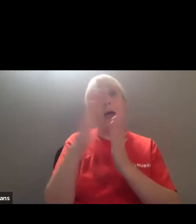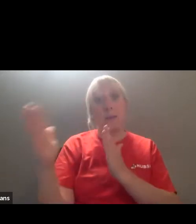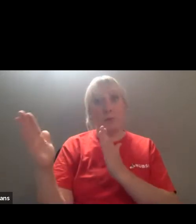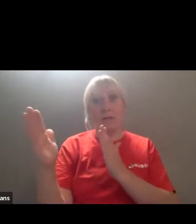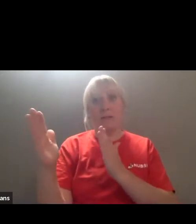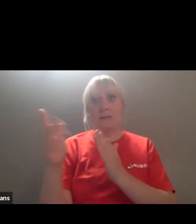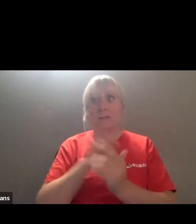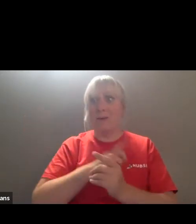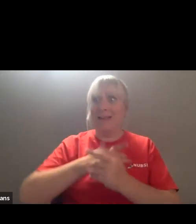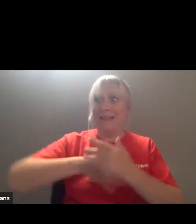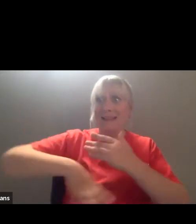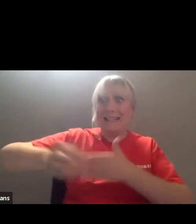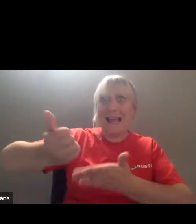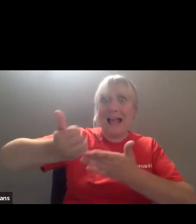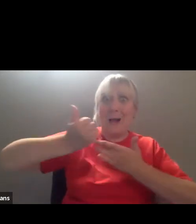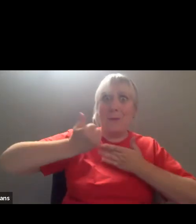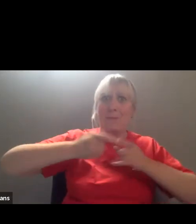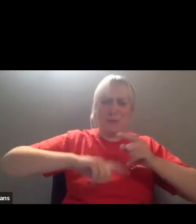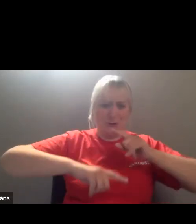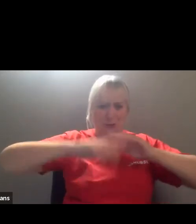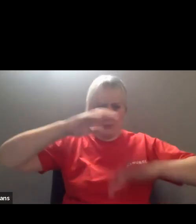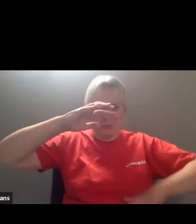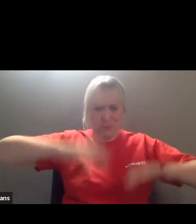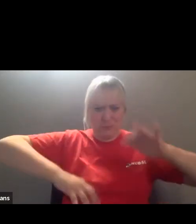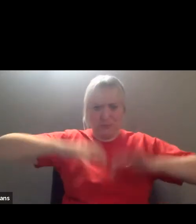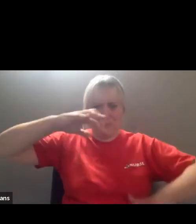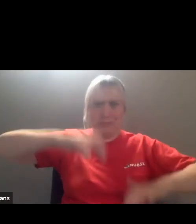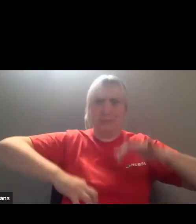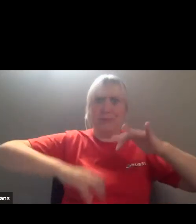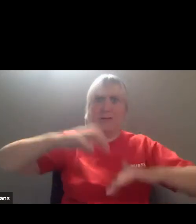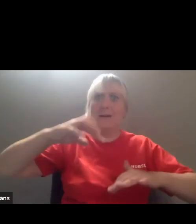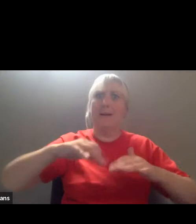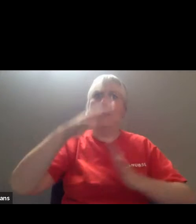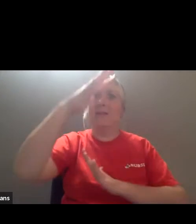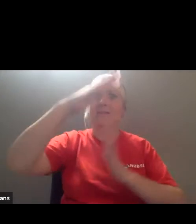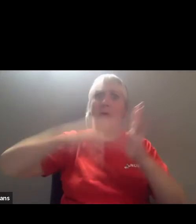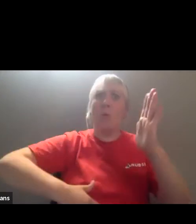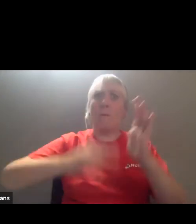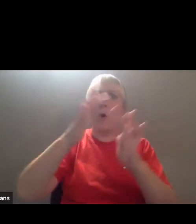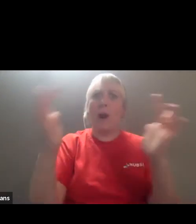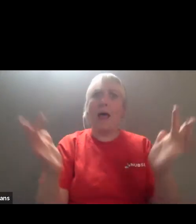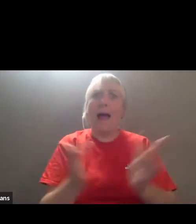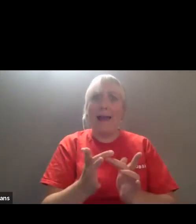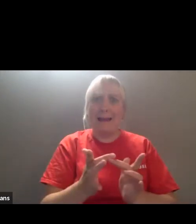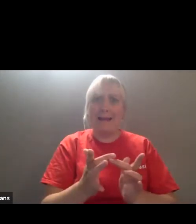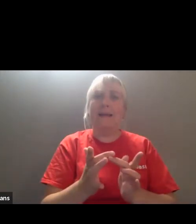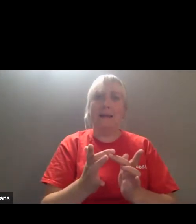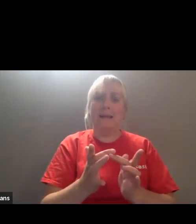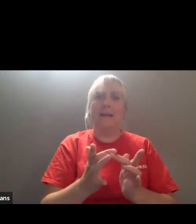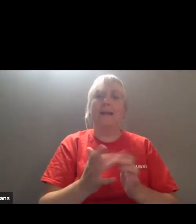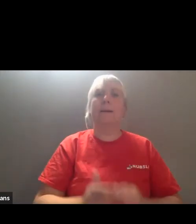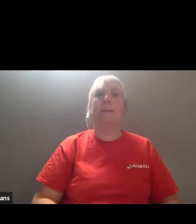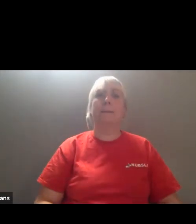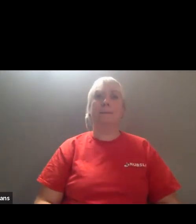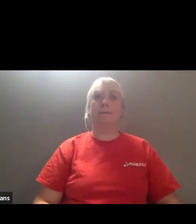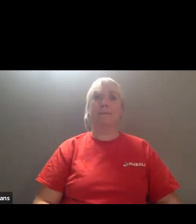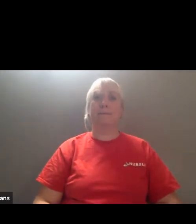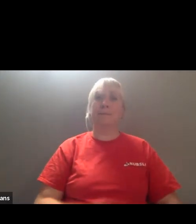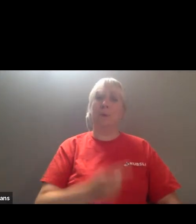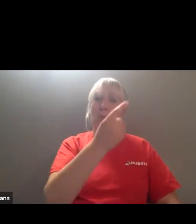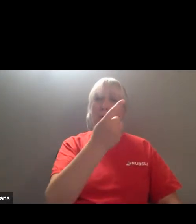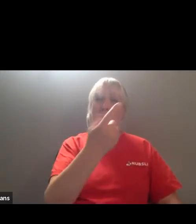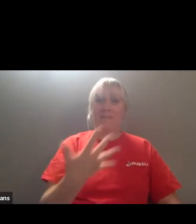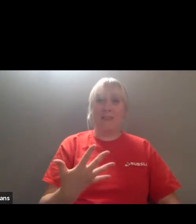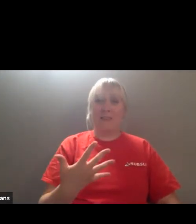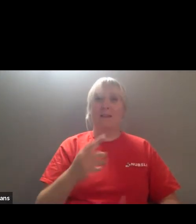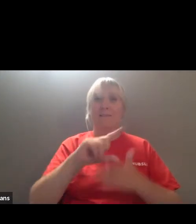the horrendous application for universal credit online. And you know, a fifth of disabled people have